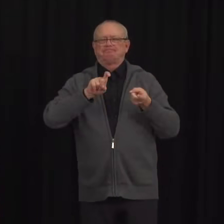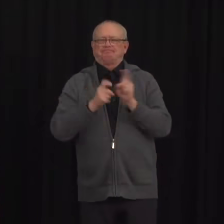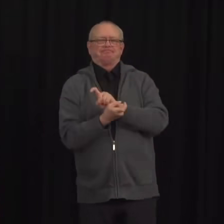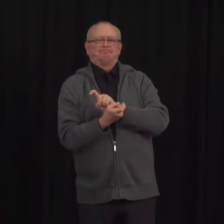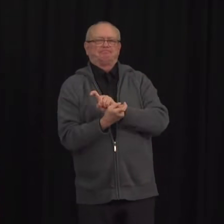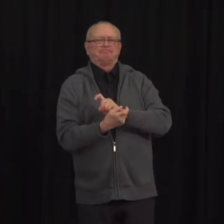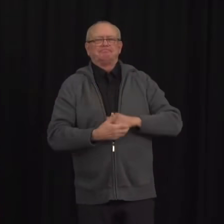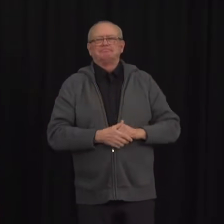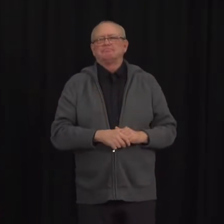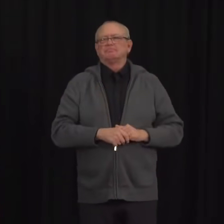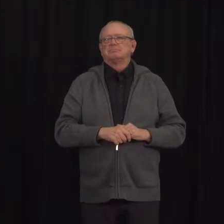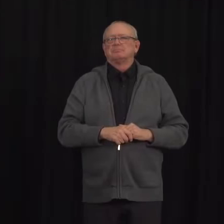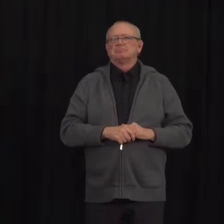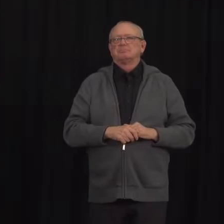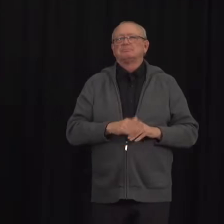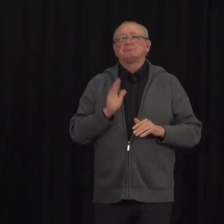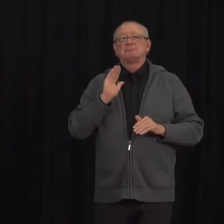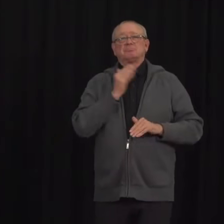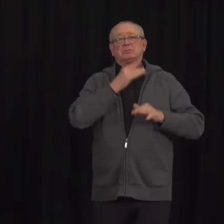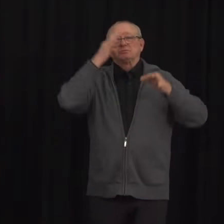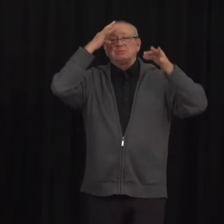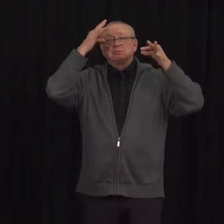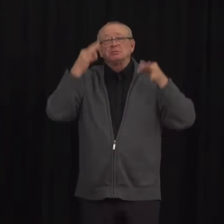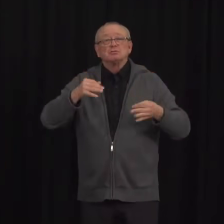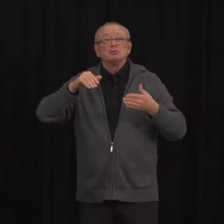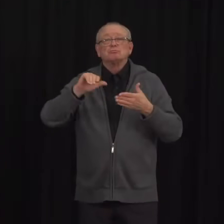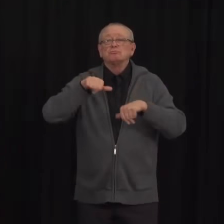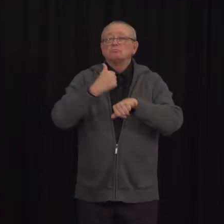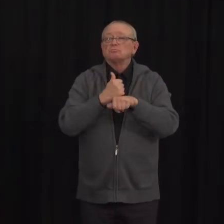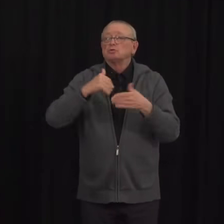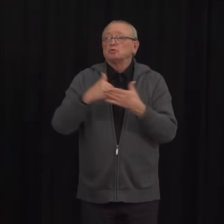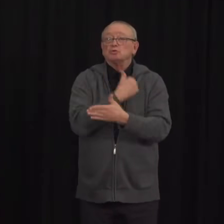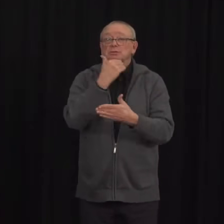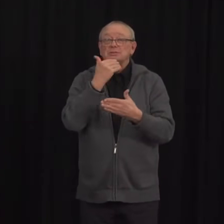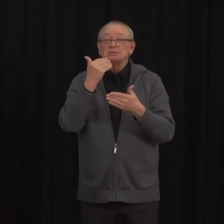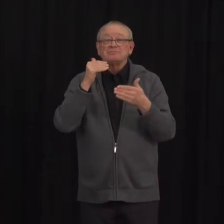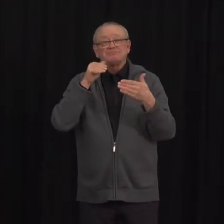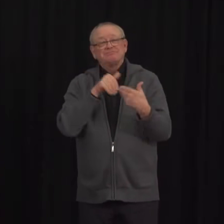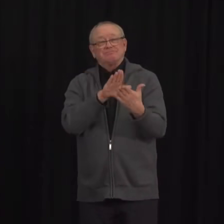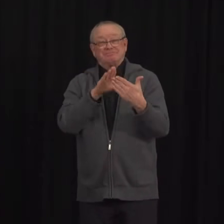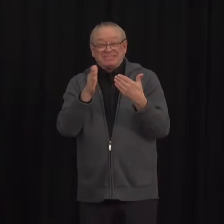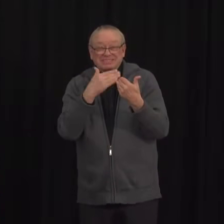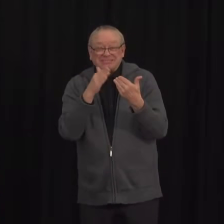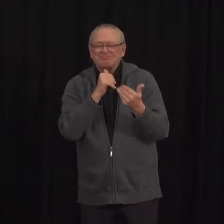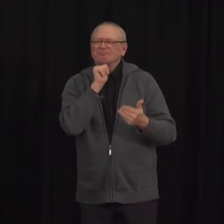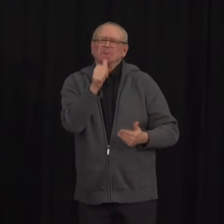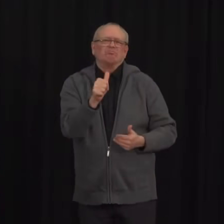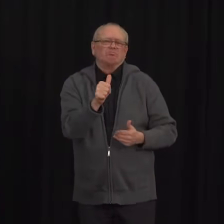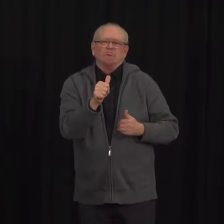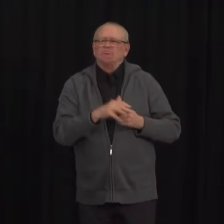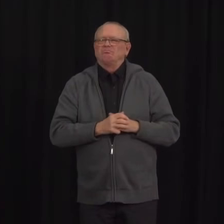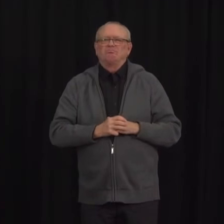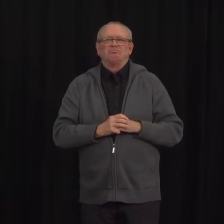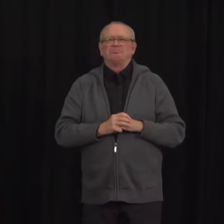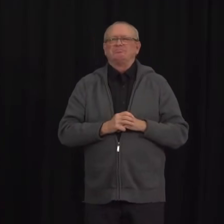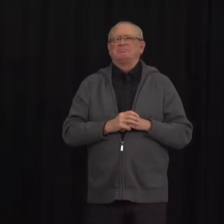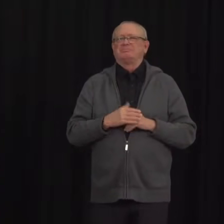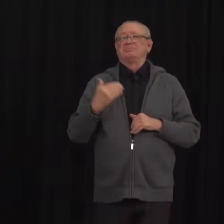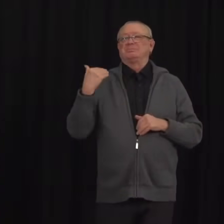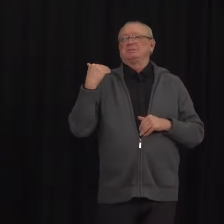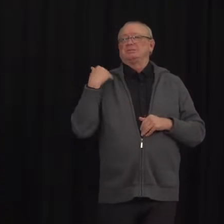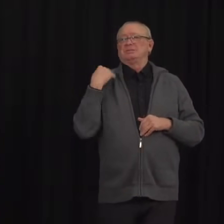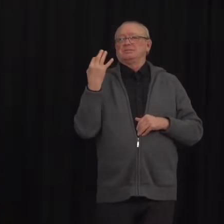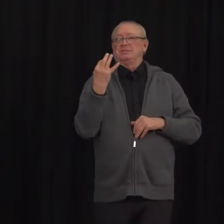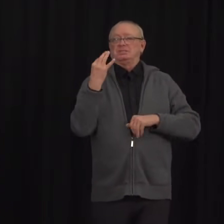not make the decision to implement these measures lightly. After implementing new measures on Friday, we heard from